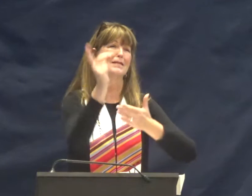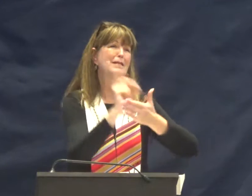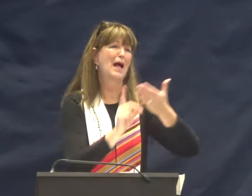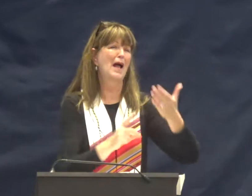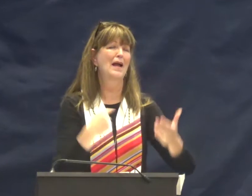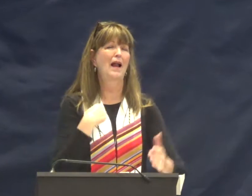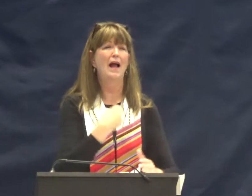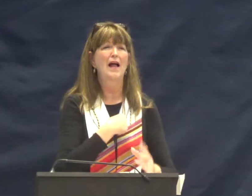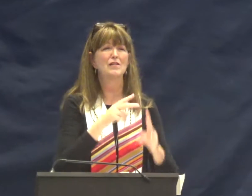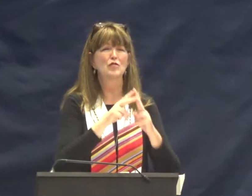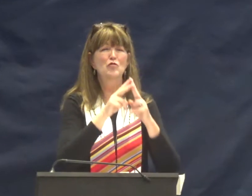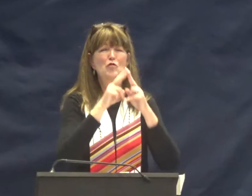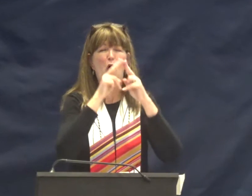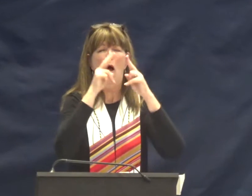so cool that we can